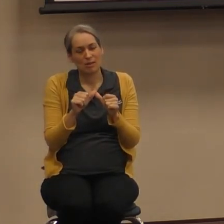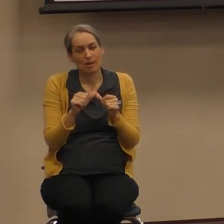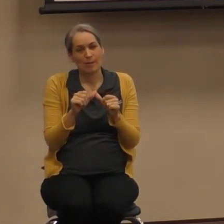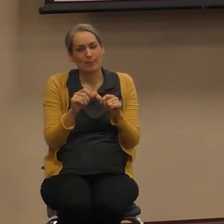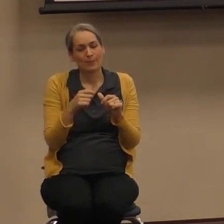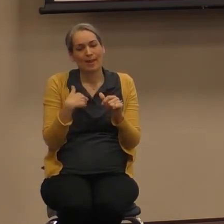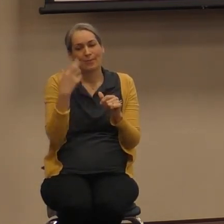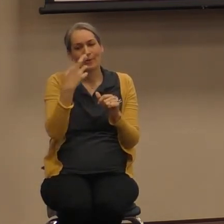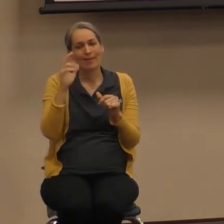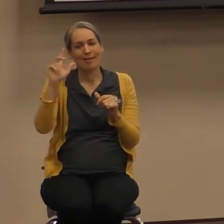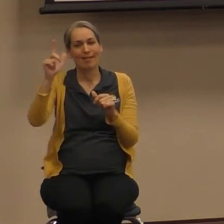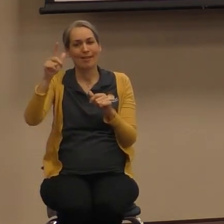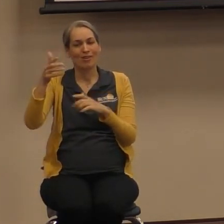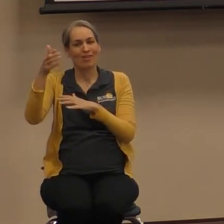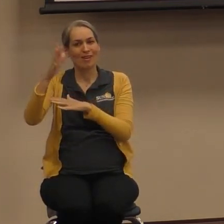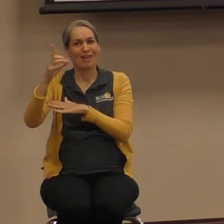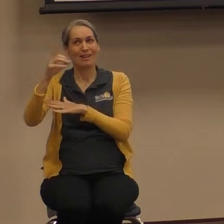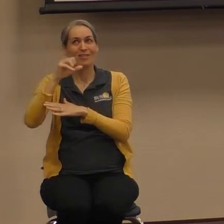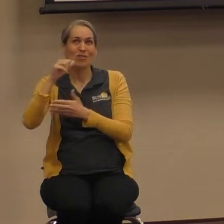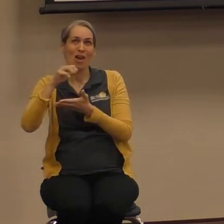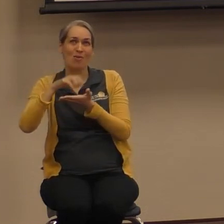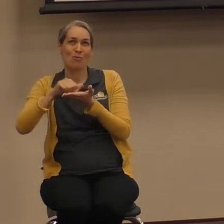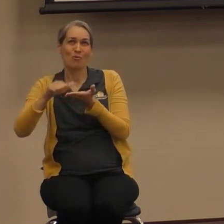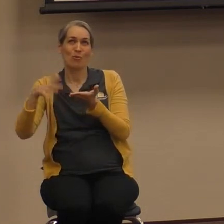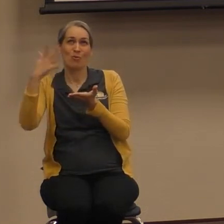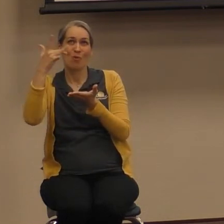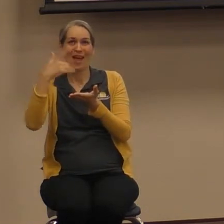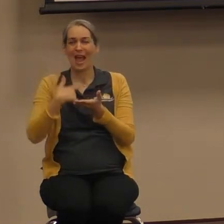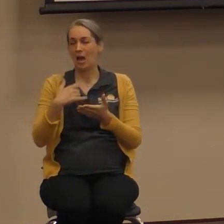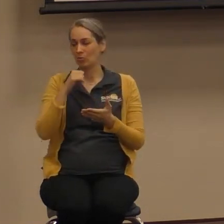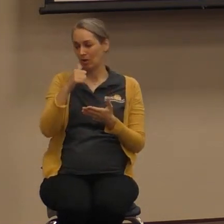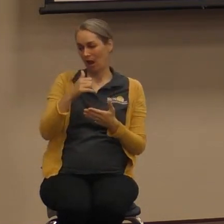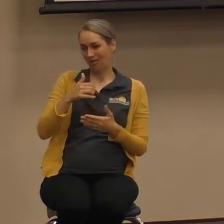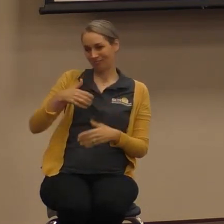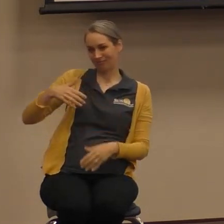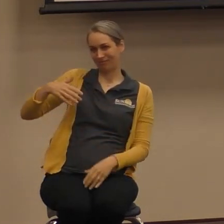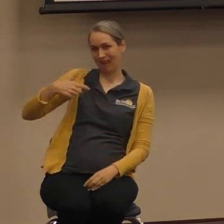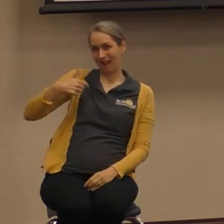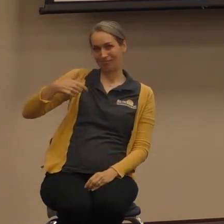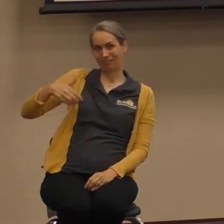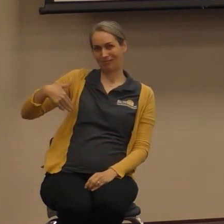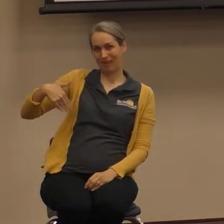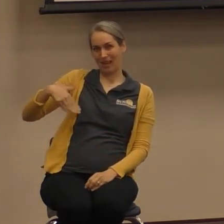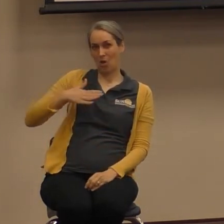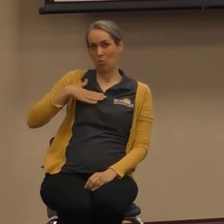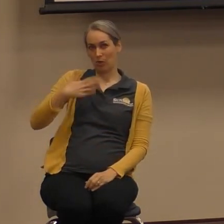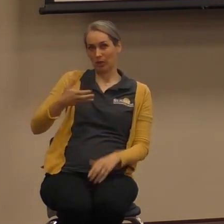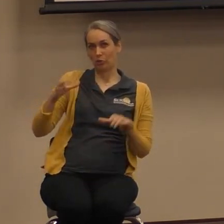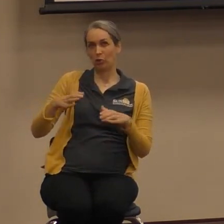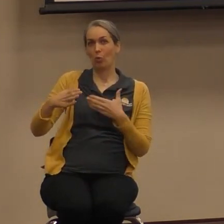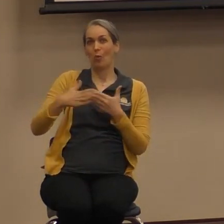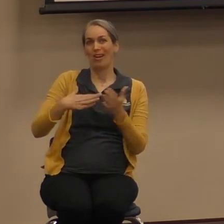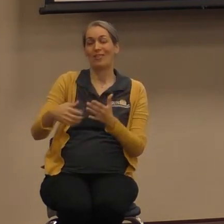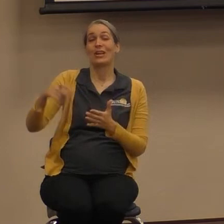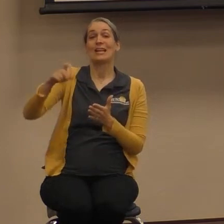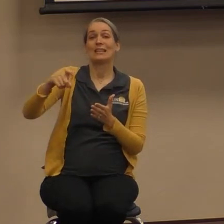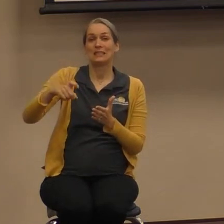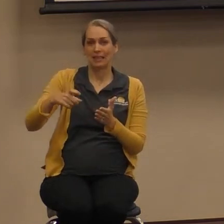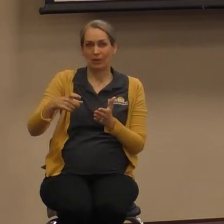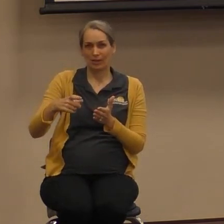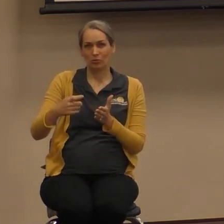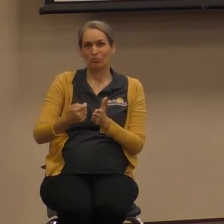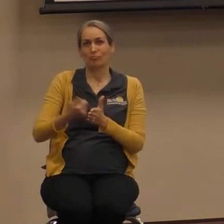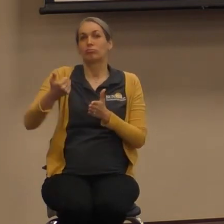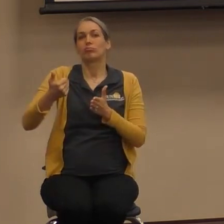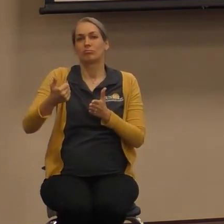life. He wasn't going to take it away because I wasn't willing to do whatever it took to get rid of it. So I remained frustrated. I felt like God wasn't listening. But